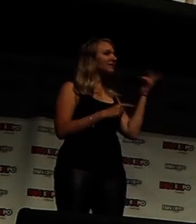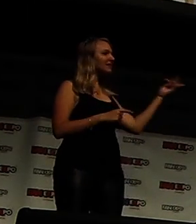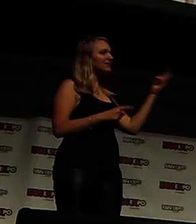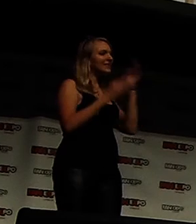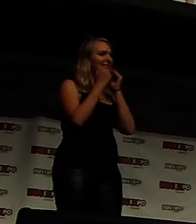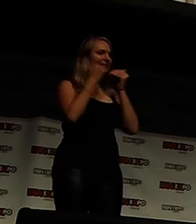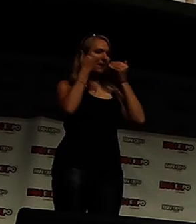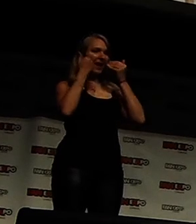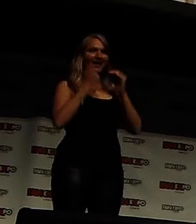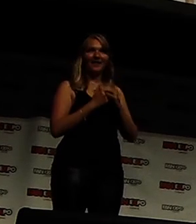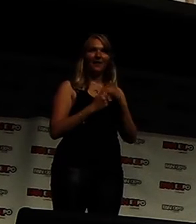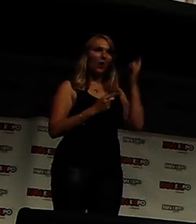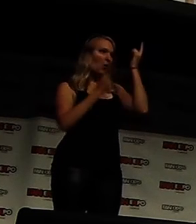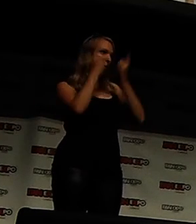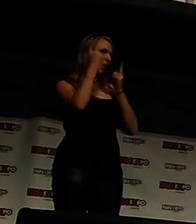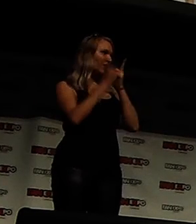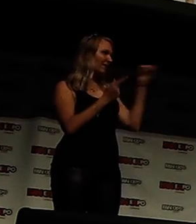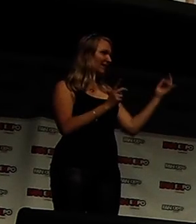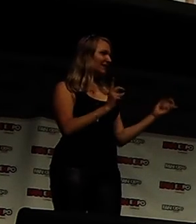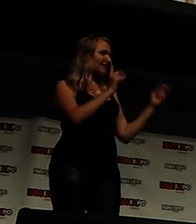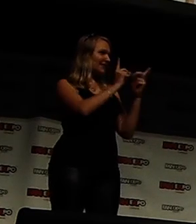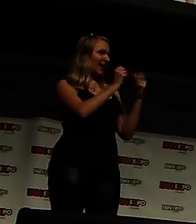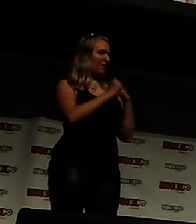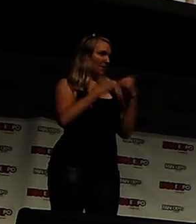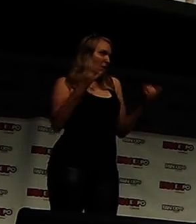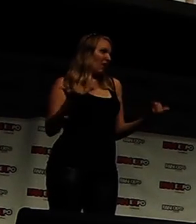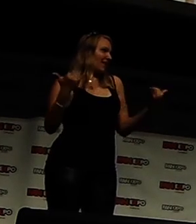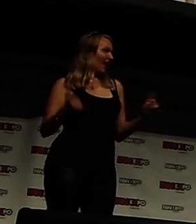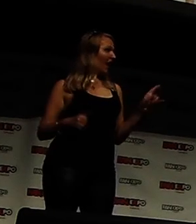Ooh, I was wondering if you would like to go on a date with Brenna.